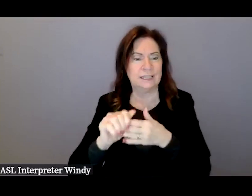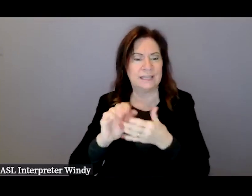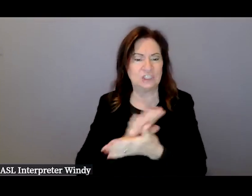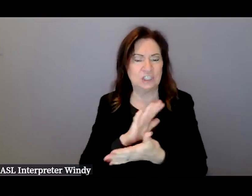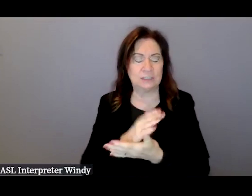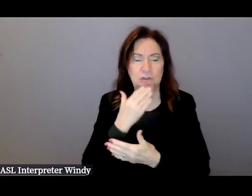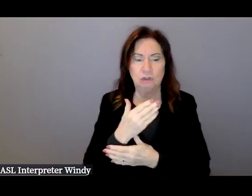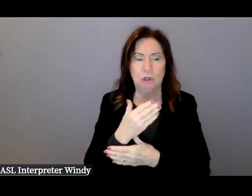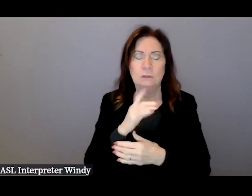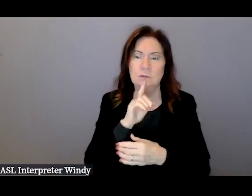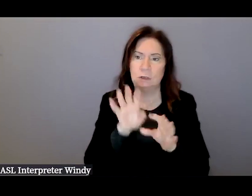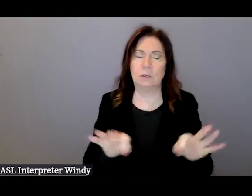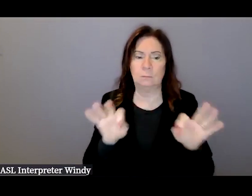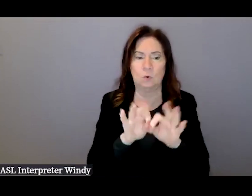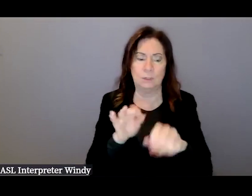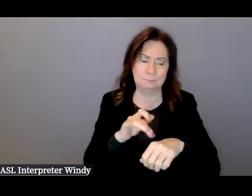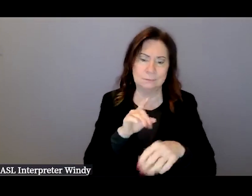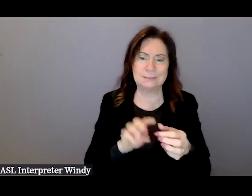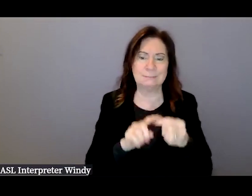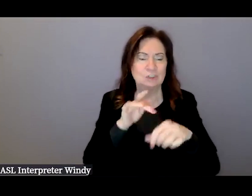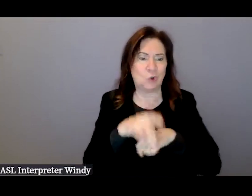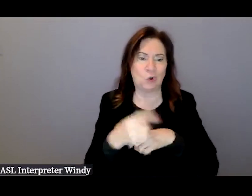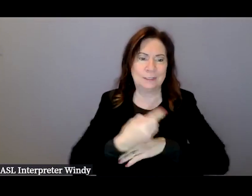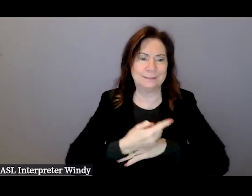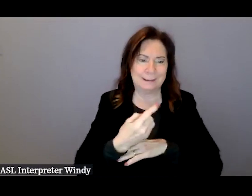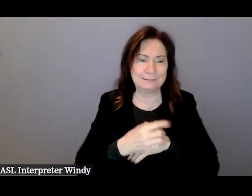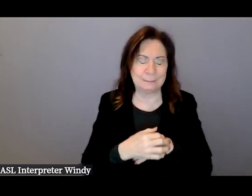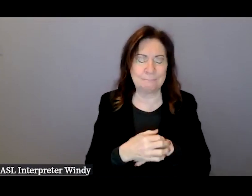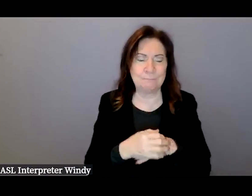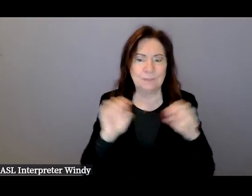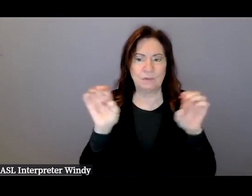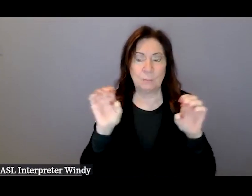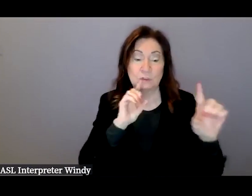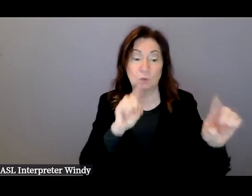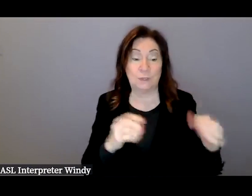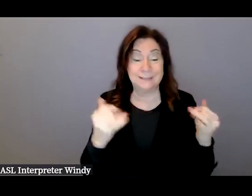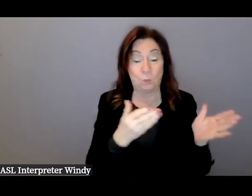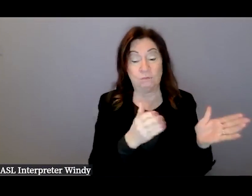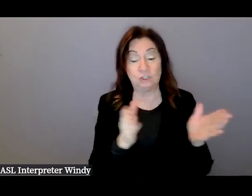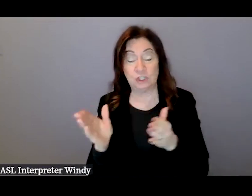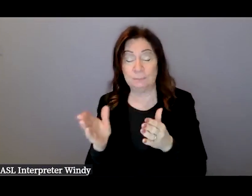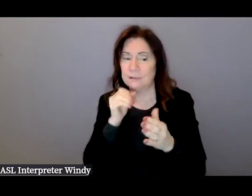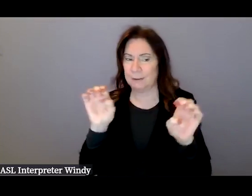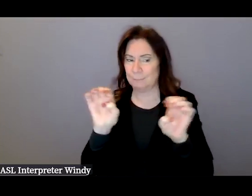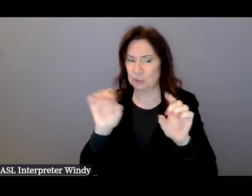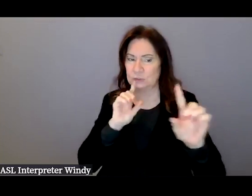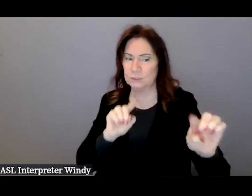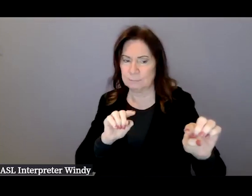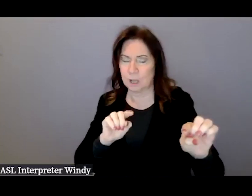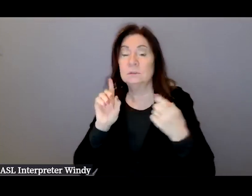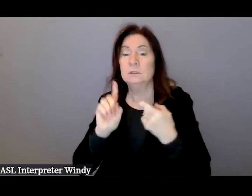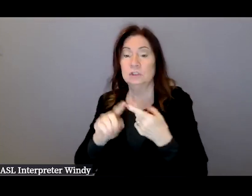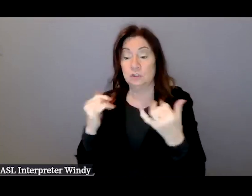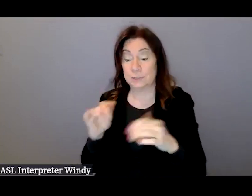the early days of our emergency response. Now that we have shifted out of emergency response and into